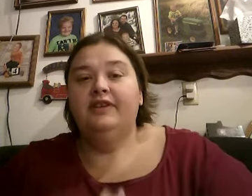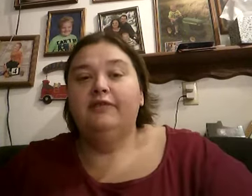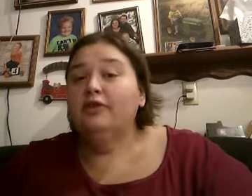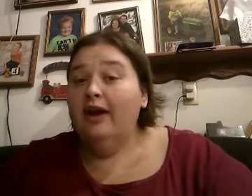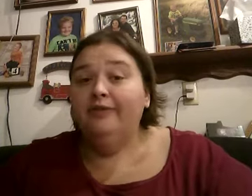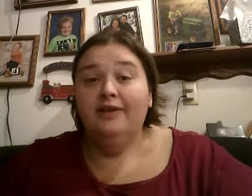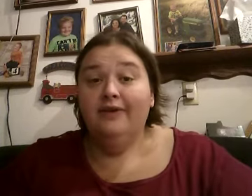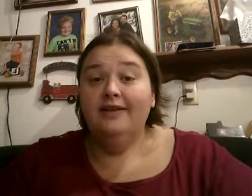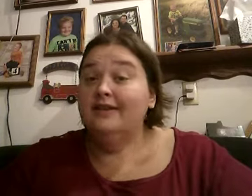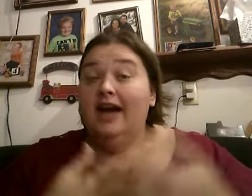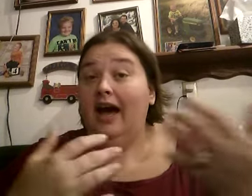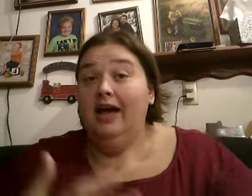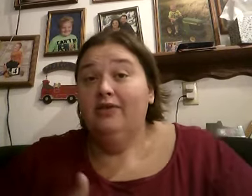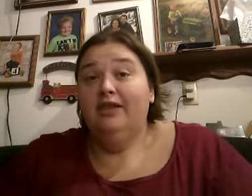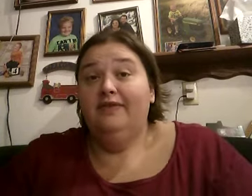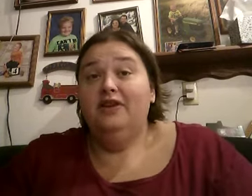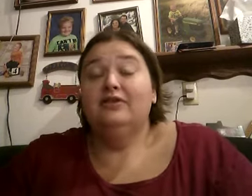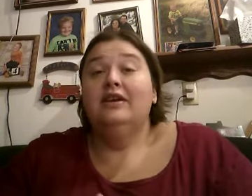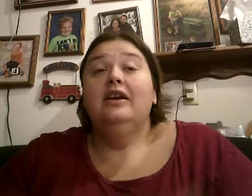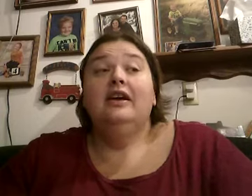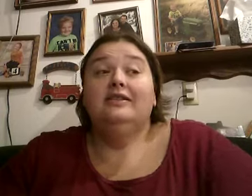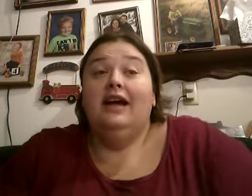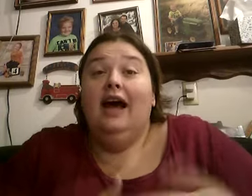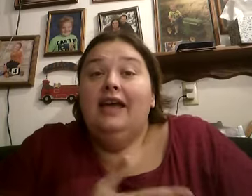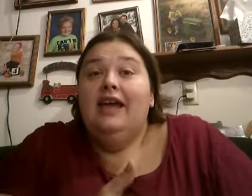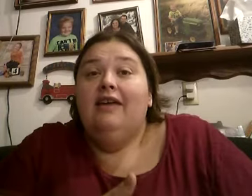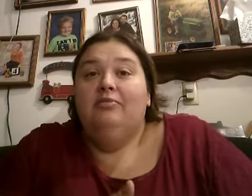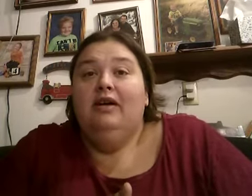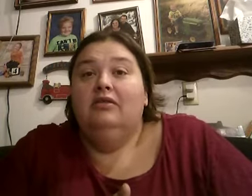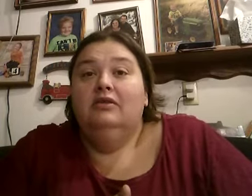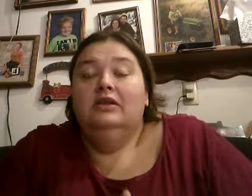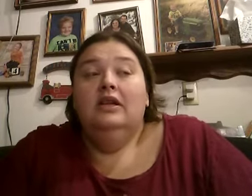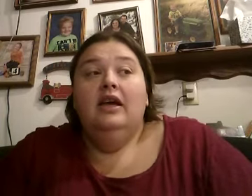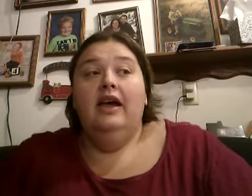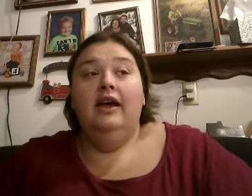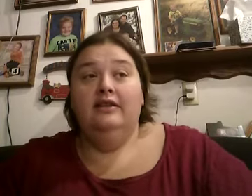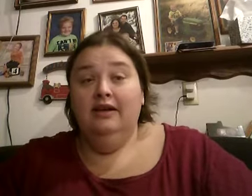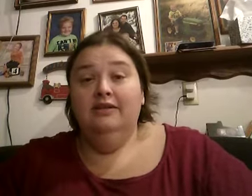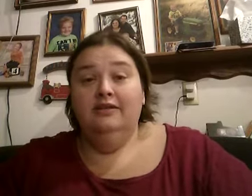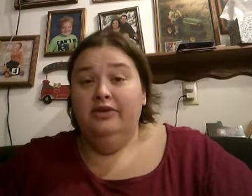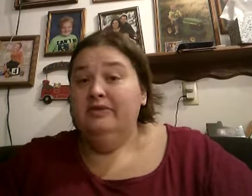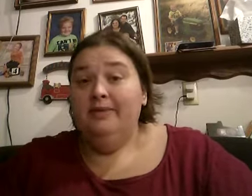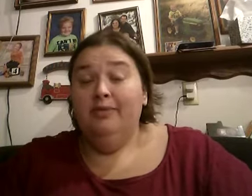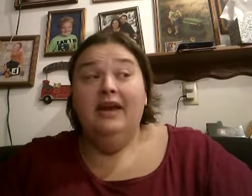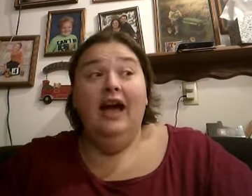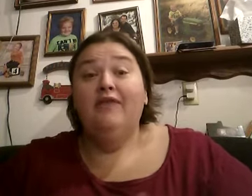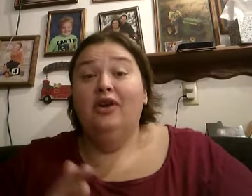several crafting friends that I don't get their videos because I can't have the bell. And Donna's Dreamtime 3, I have a hard time